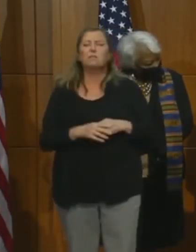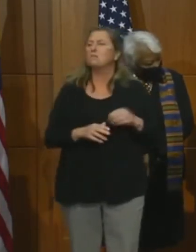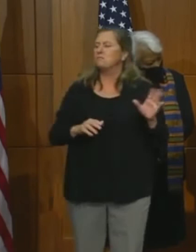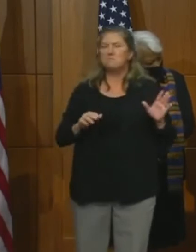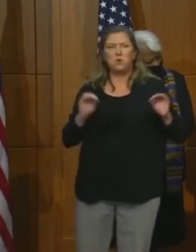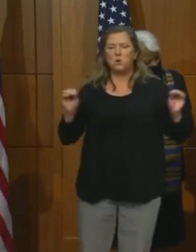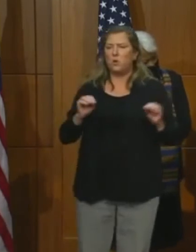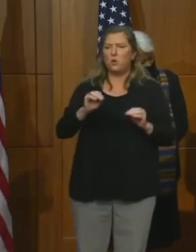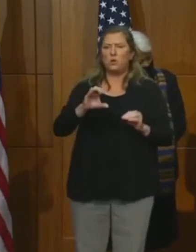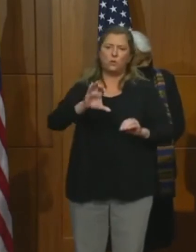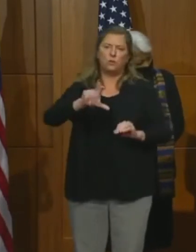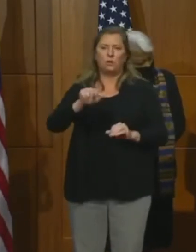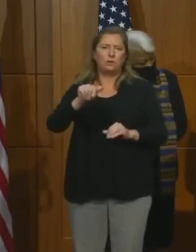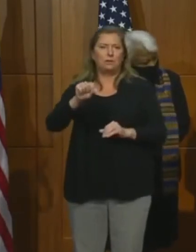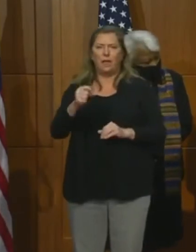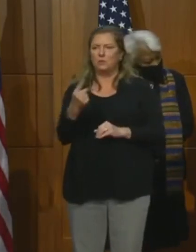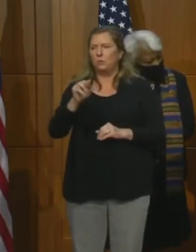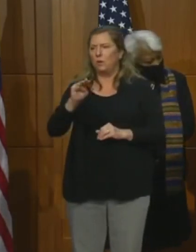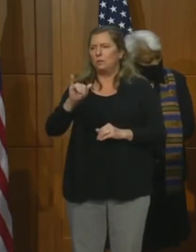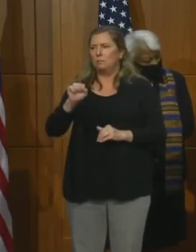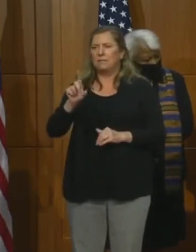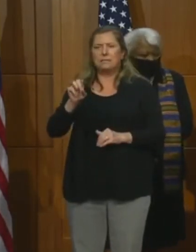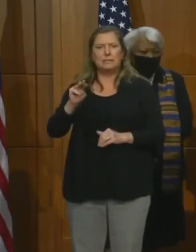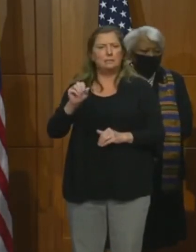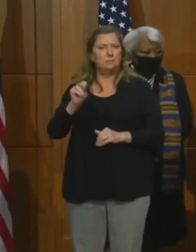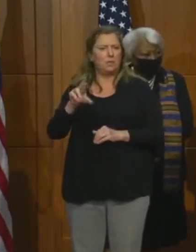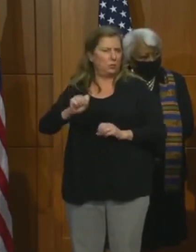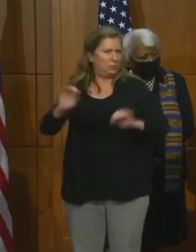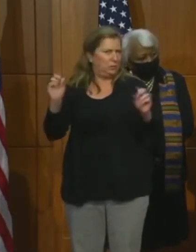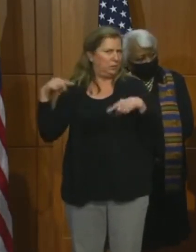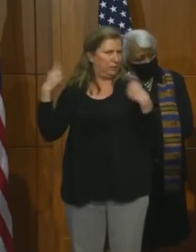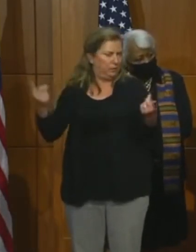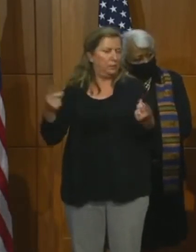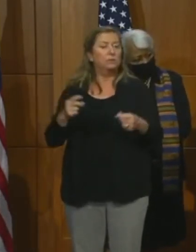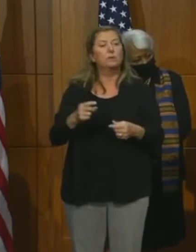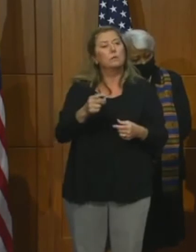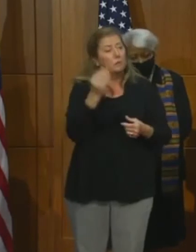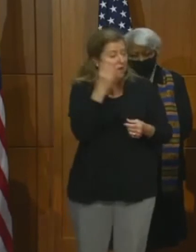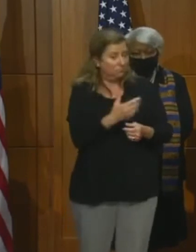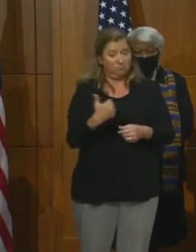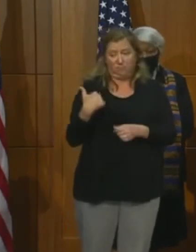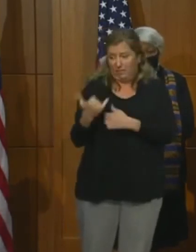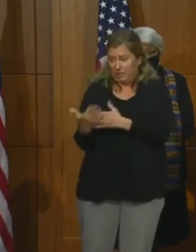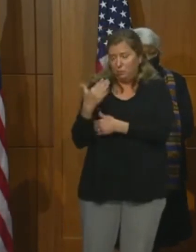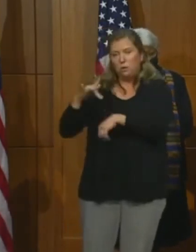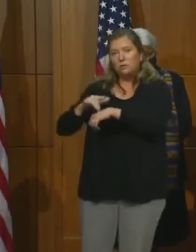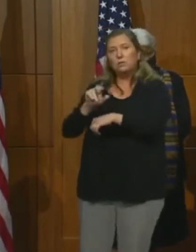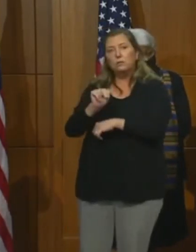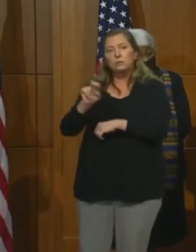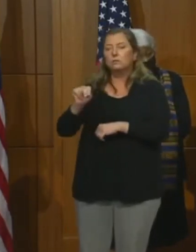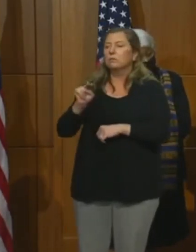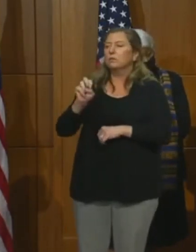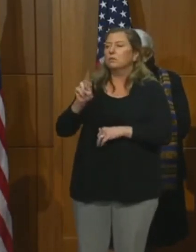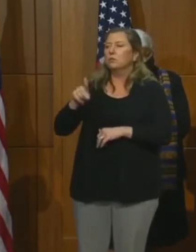any Class 1 misdemeanors. But I would say, Cam, I was in Newport News this morning for a